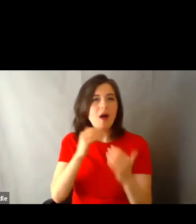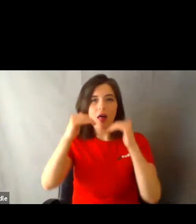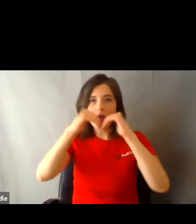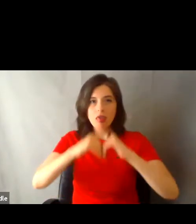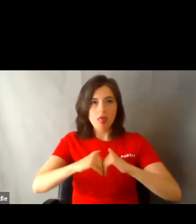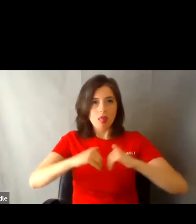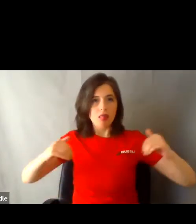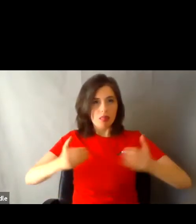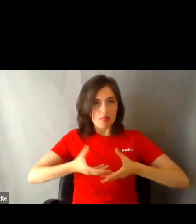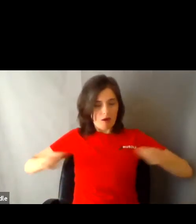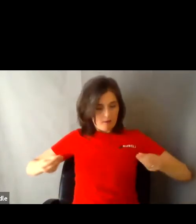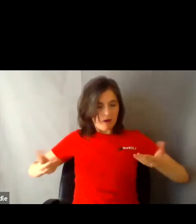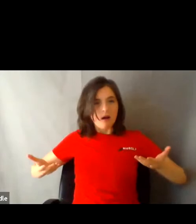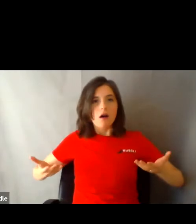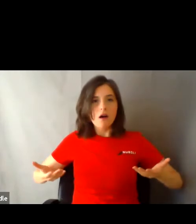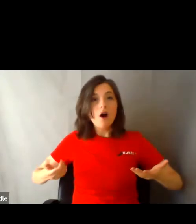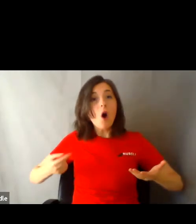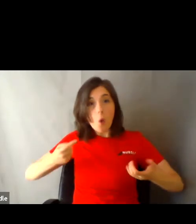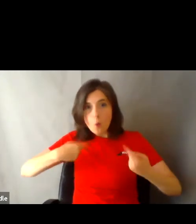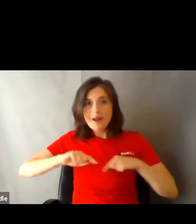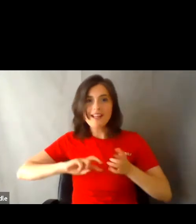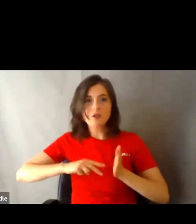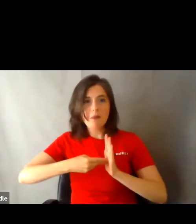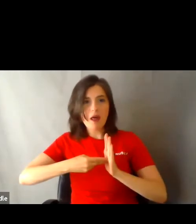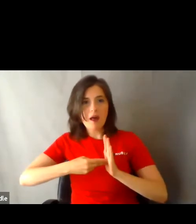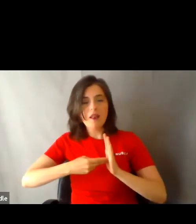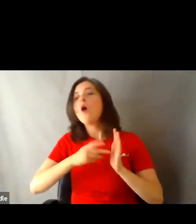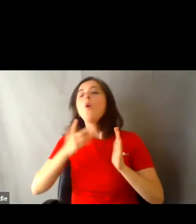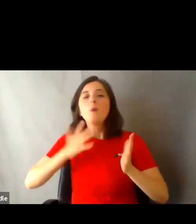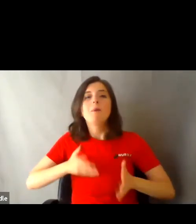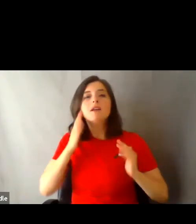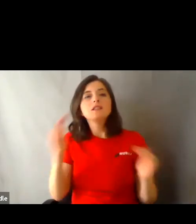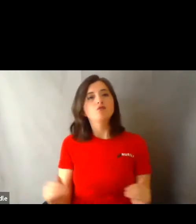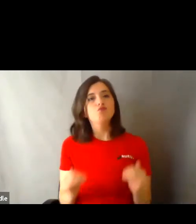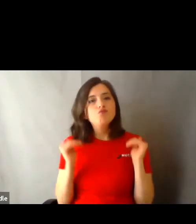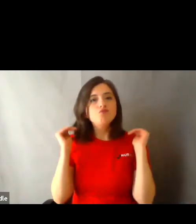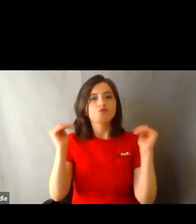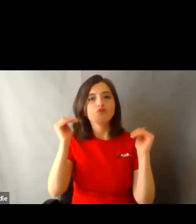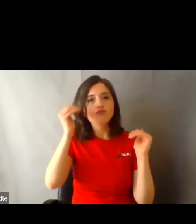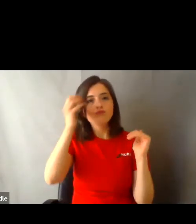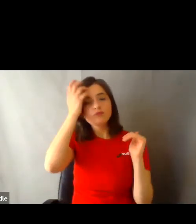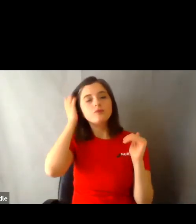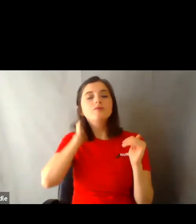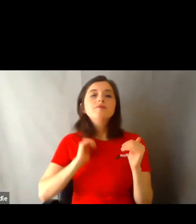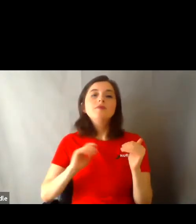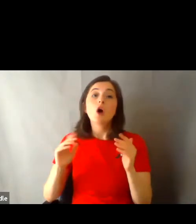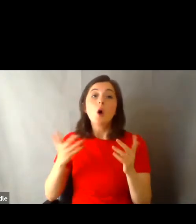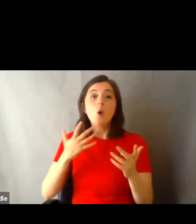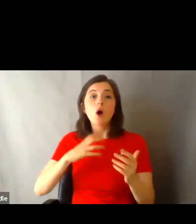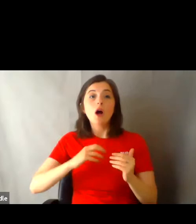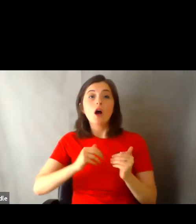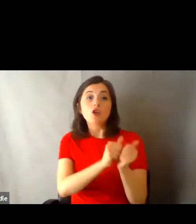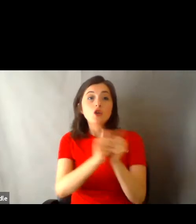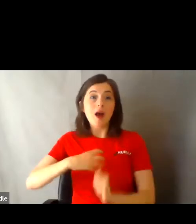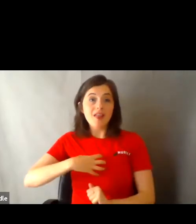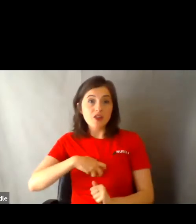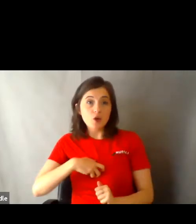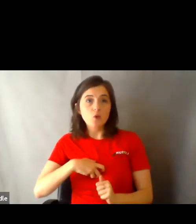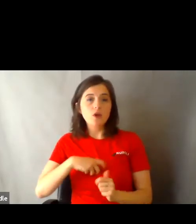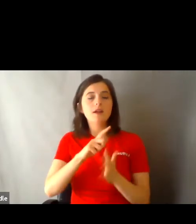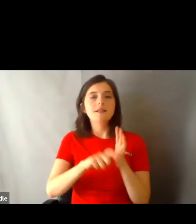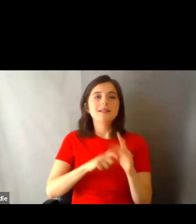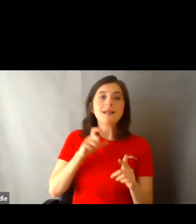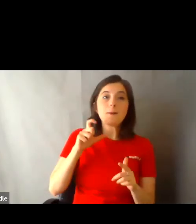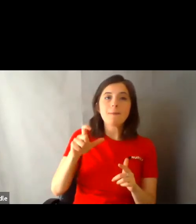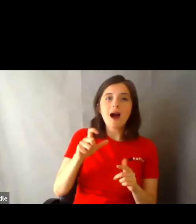need to plan for this. We need to step up our activities, unite DPAC local groups with